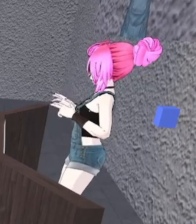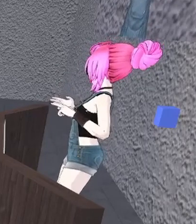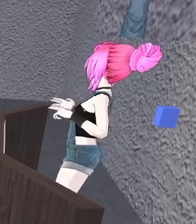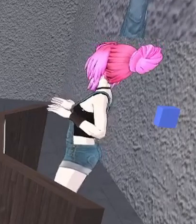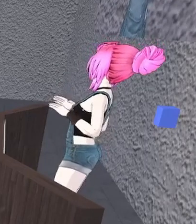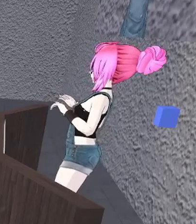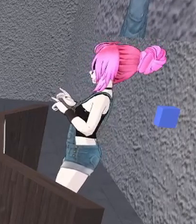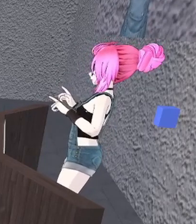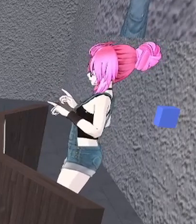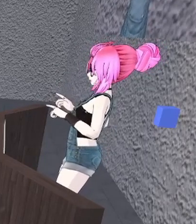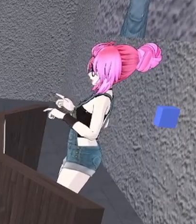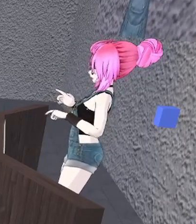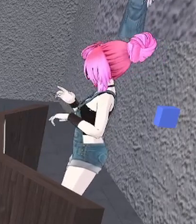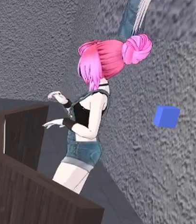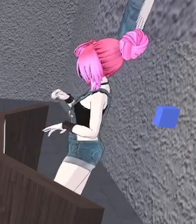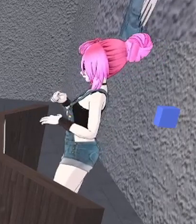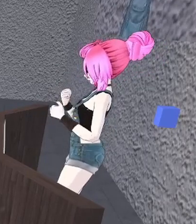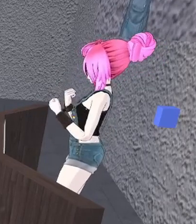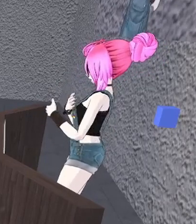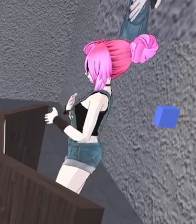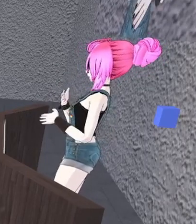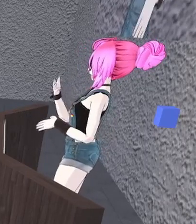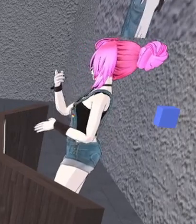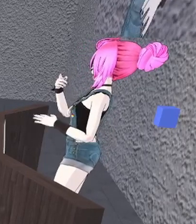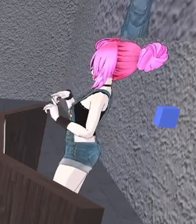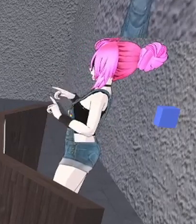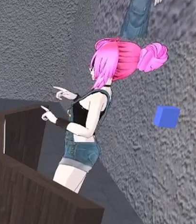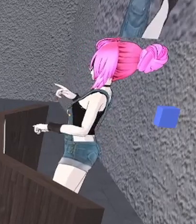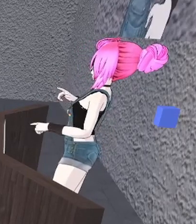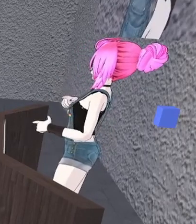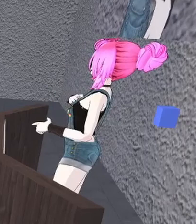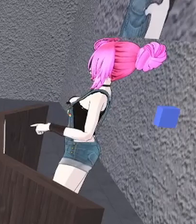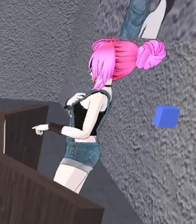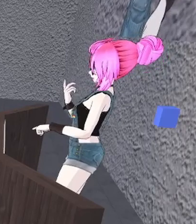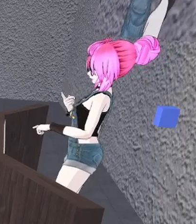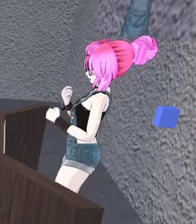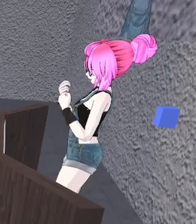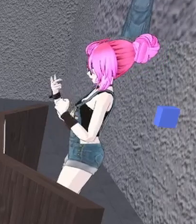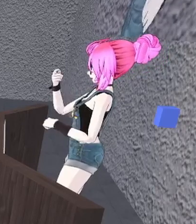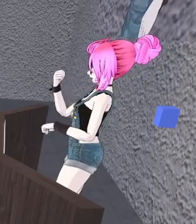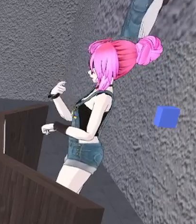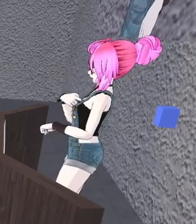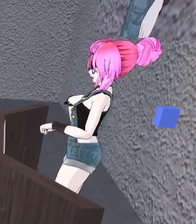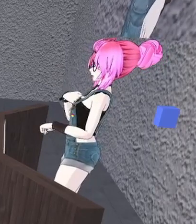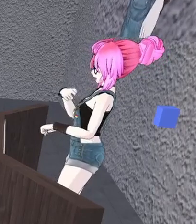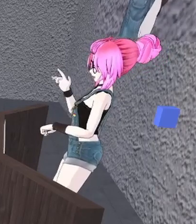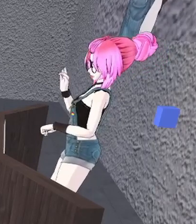very nerve-wracking. Scary. It is. Yes, it is scary. But I always tell people this because I learned